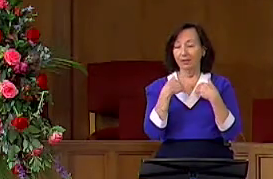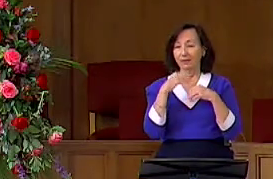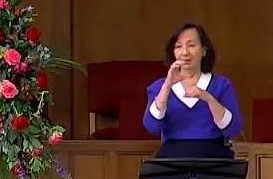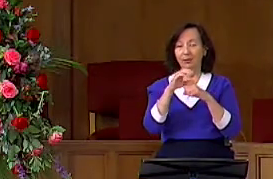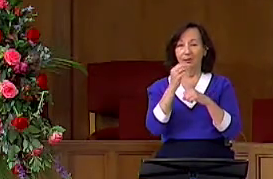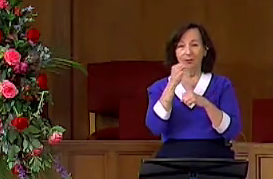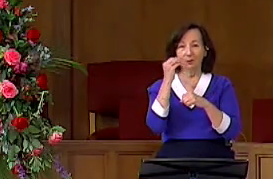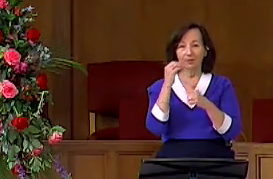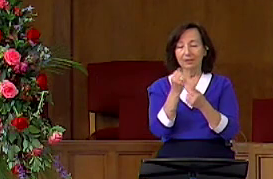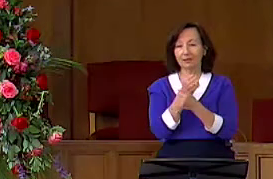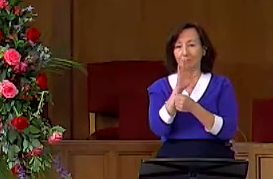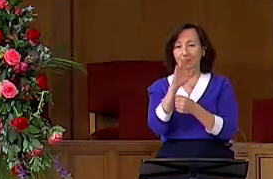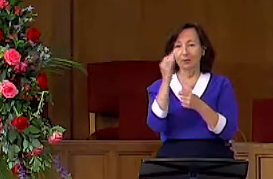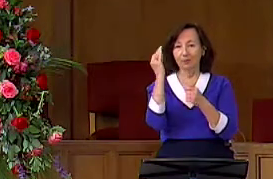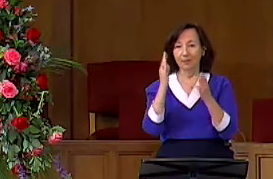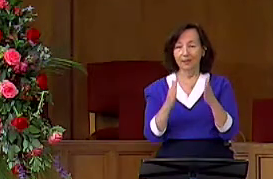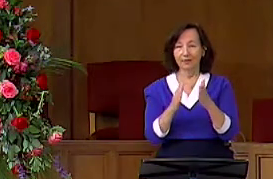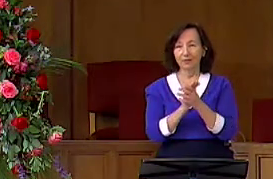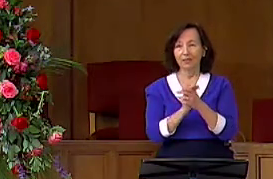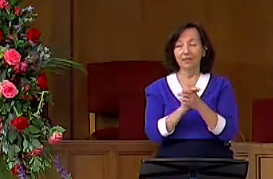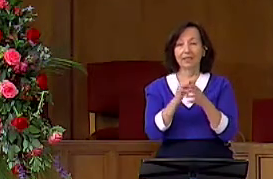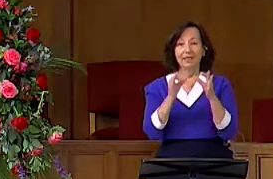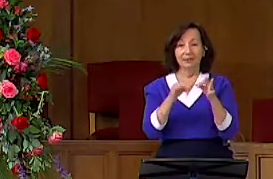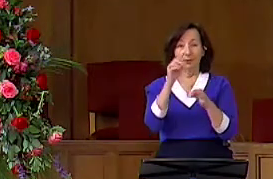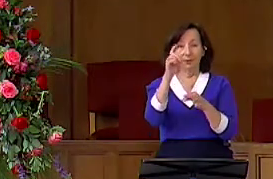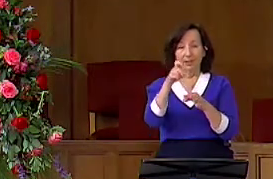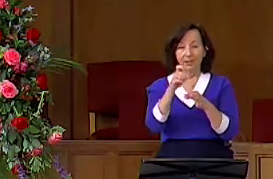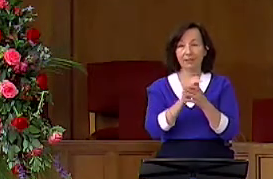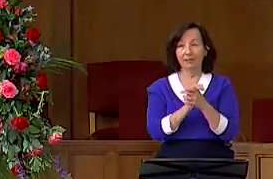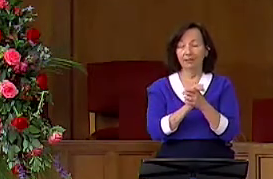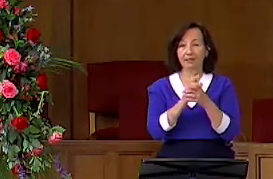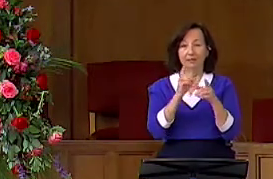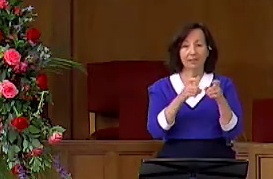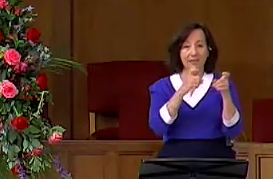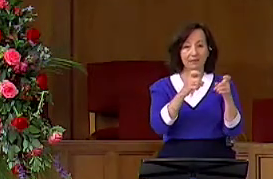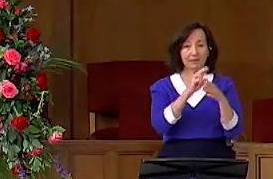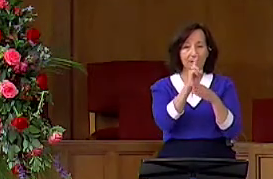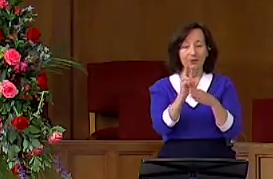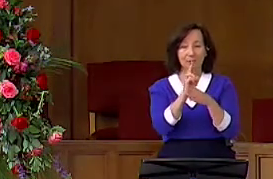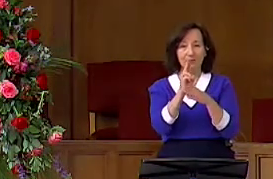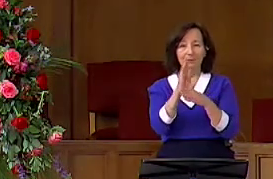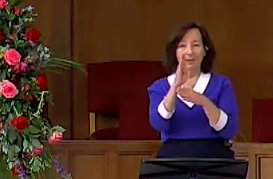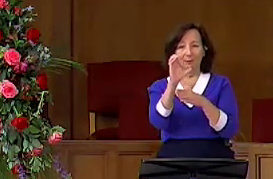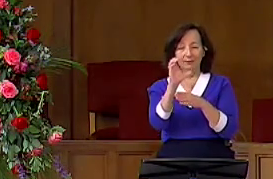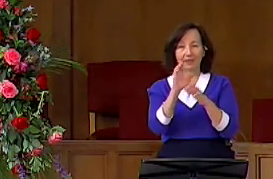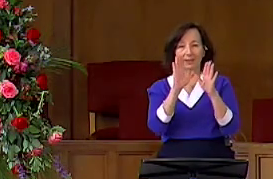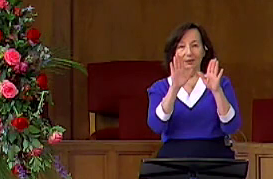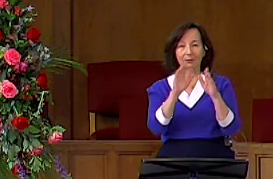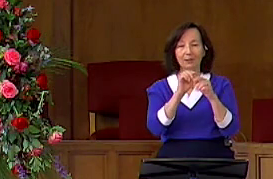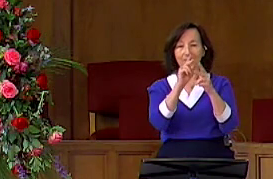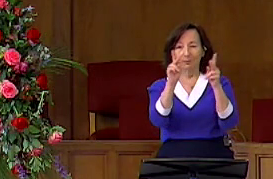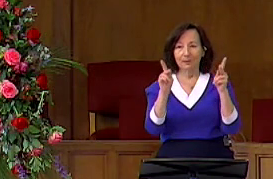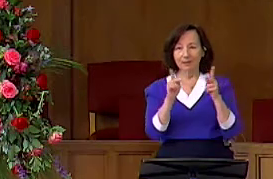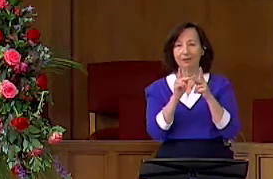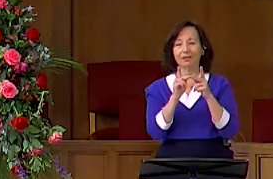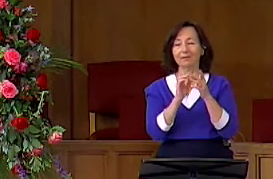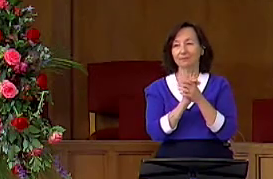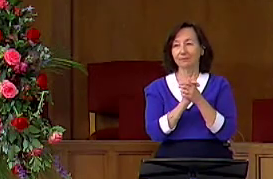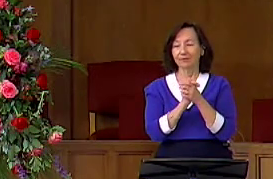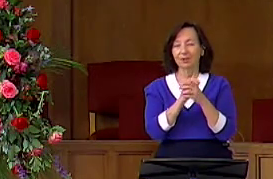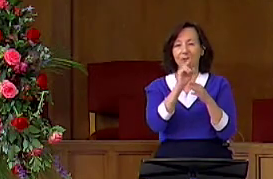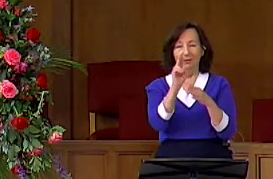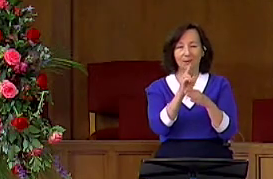to be your pastor. If you need somewhere for that gift to be used, Bear Creek is a great place